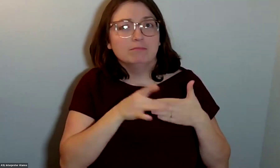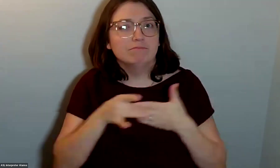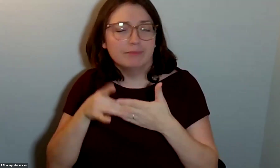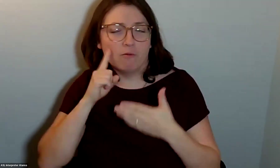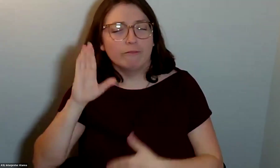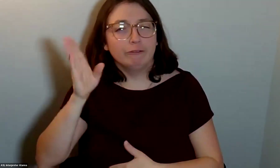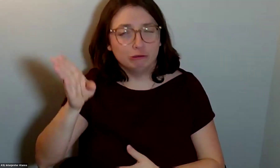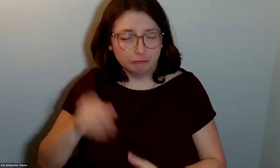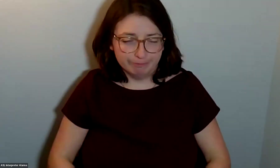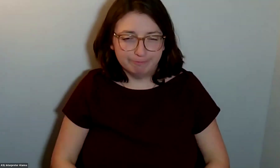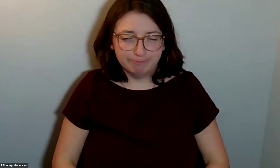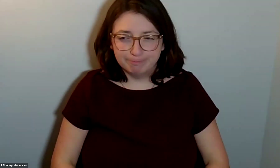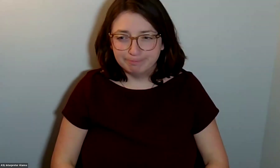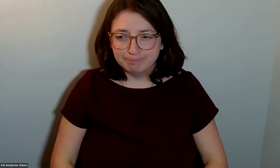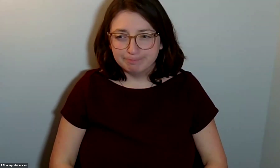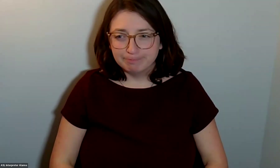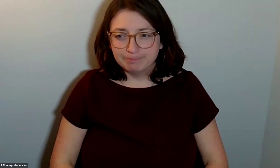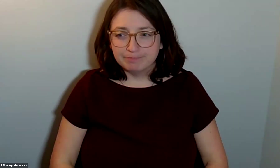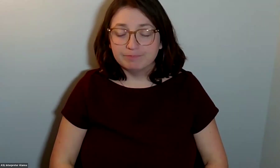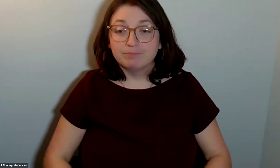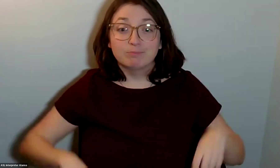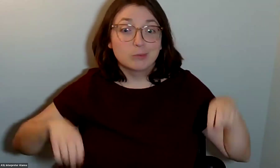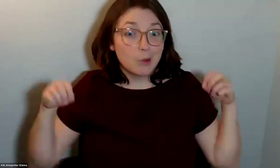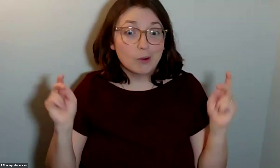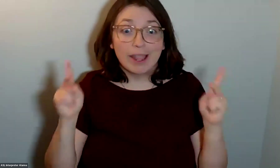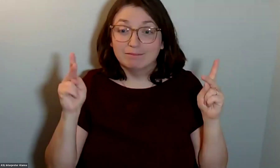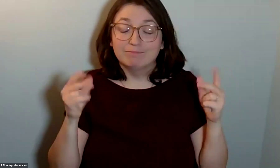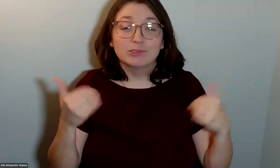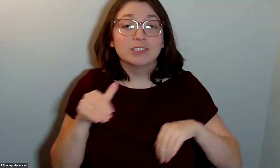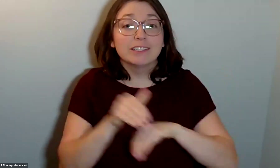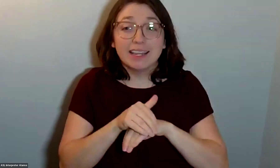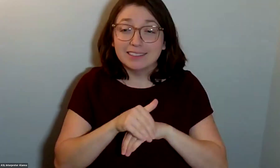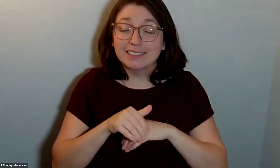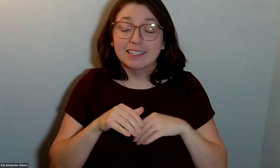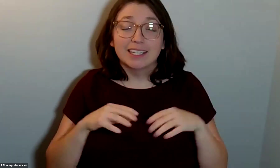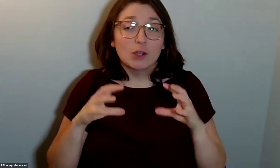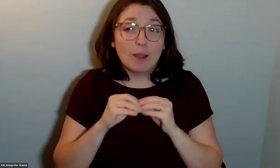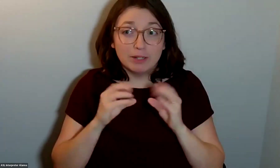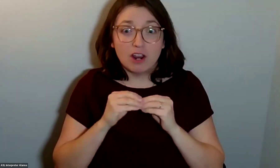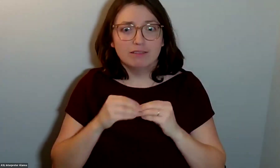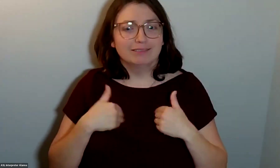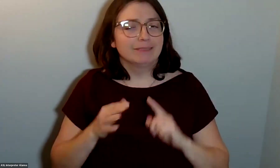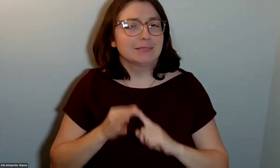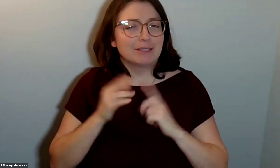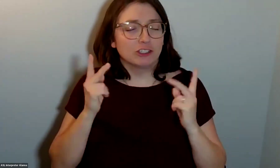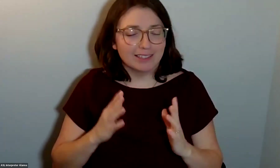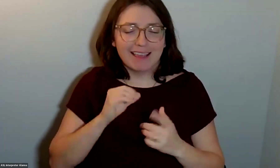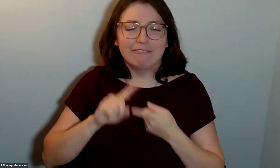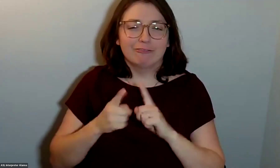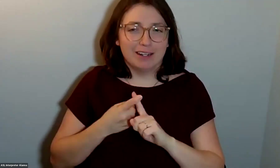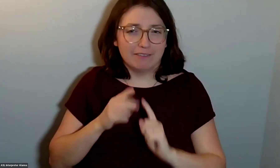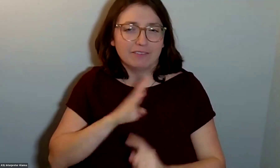feedback. So without further ado, tonight's webinar features a very special guest and friend of the Breast